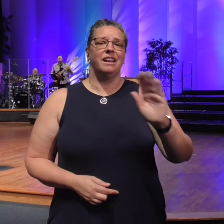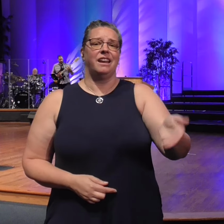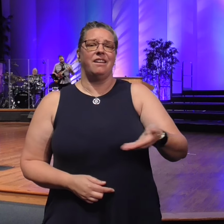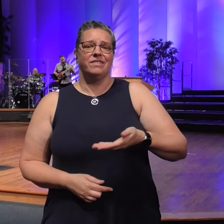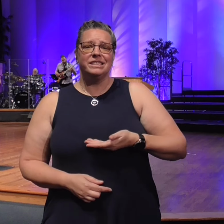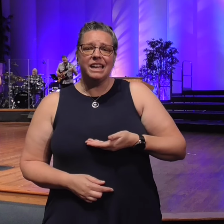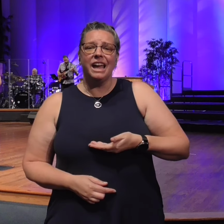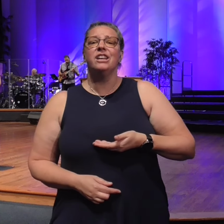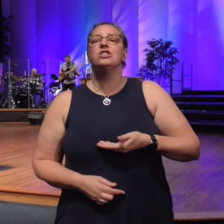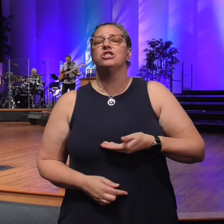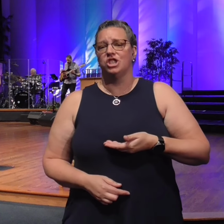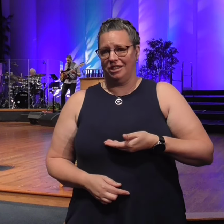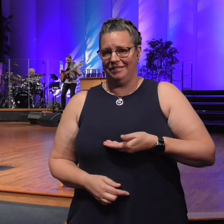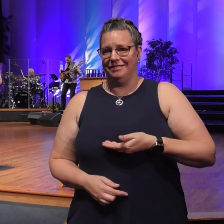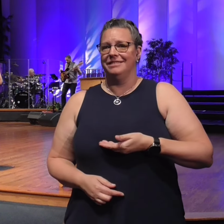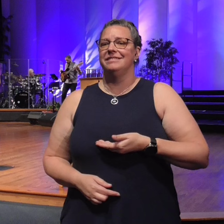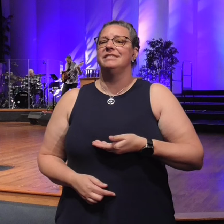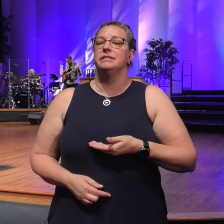invitation.